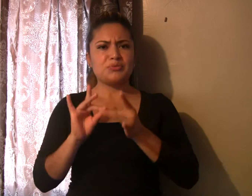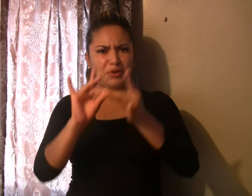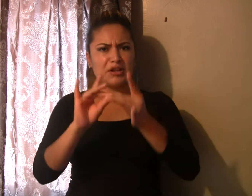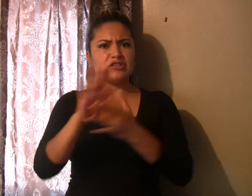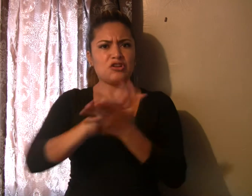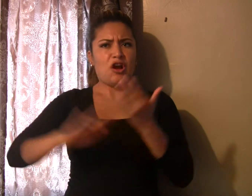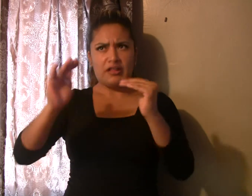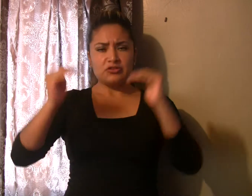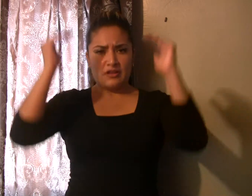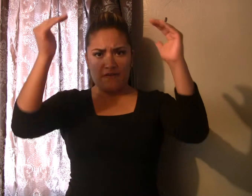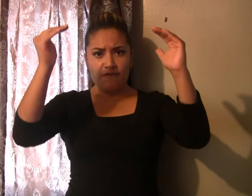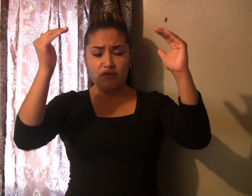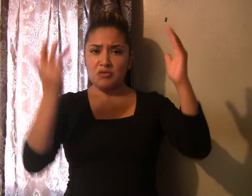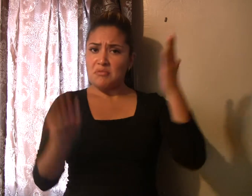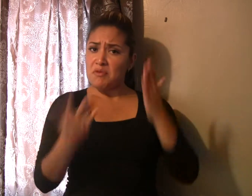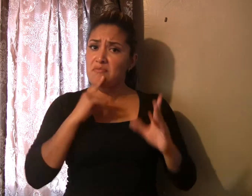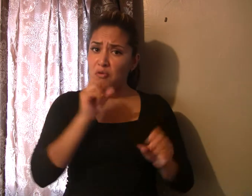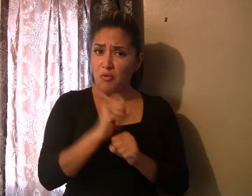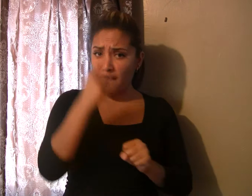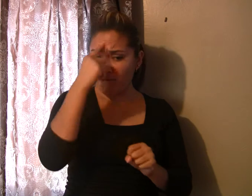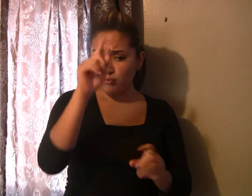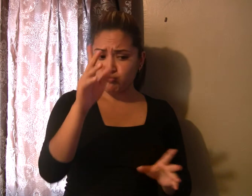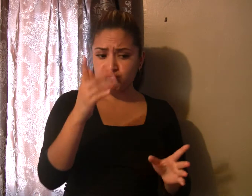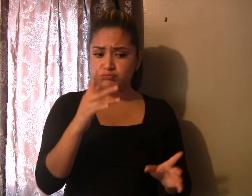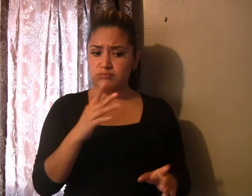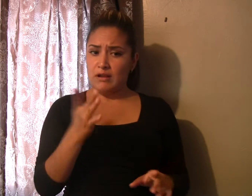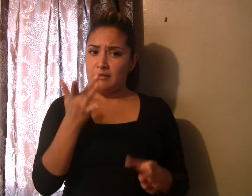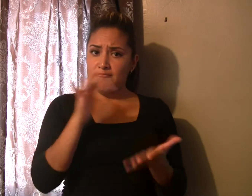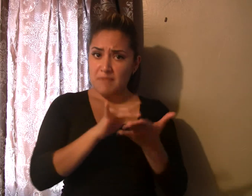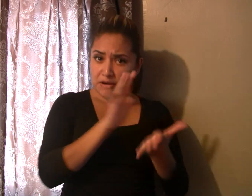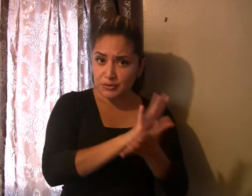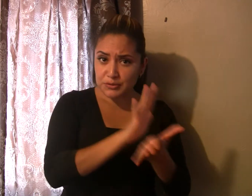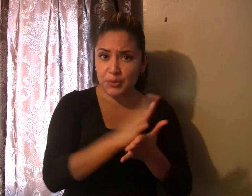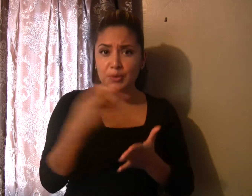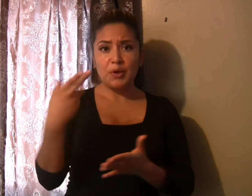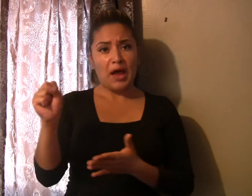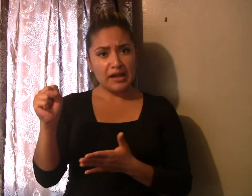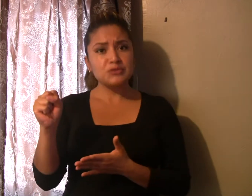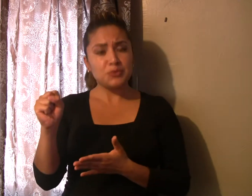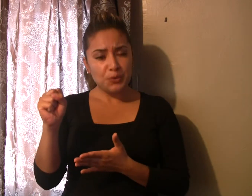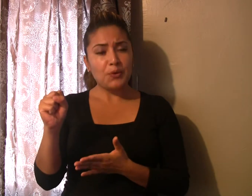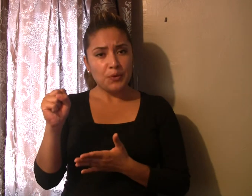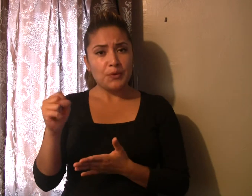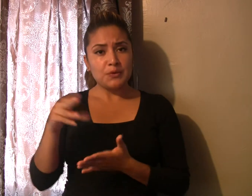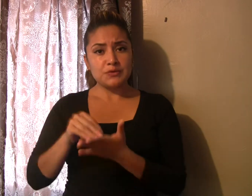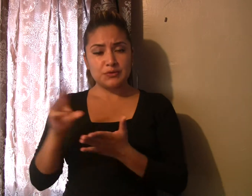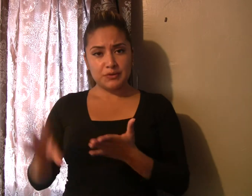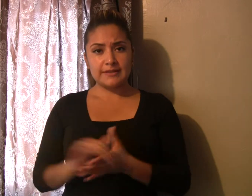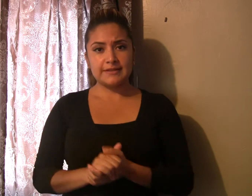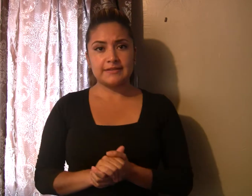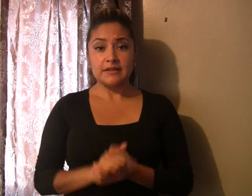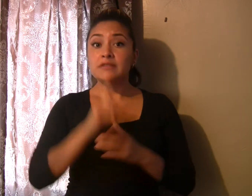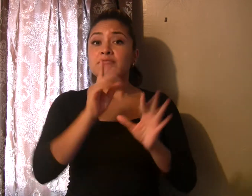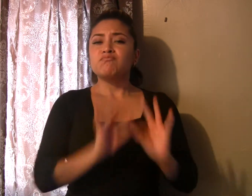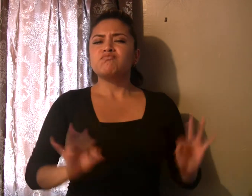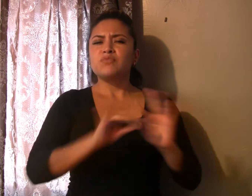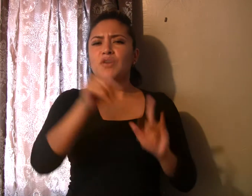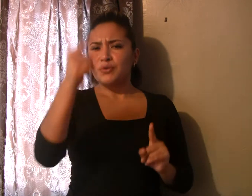or middle school students. The key is to think about your reading and writing assignments as something that